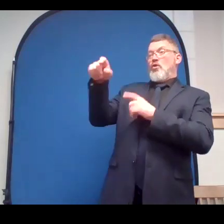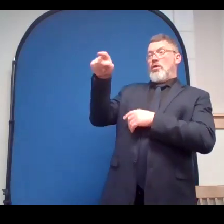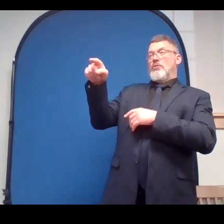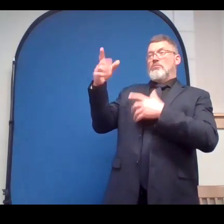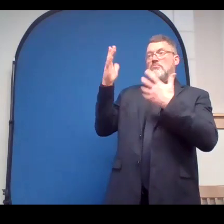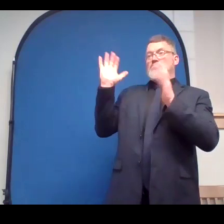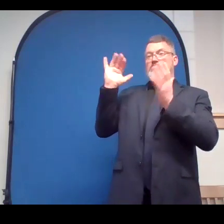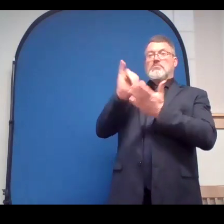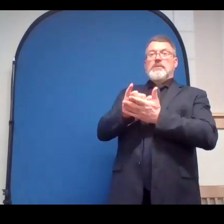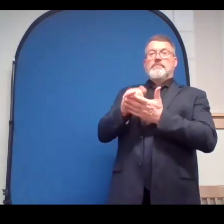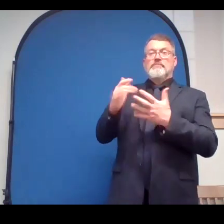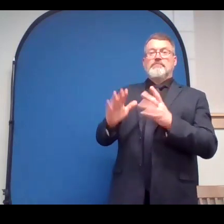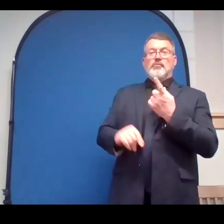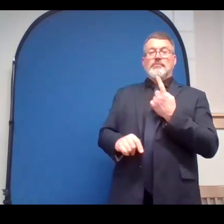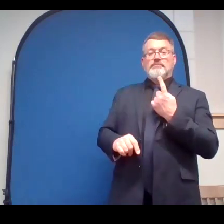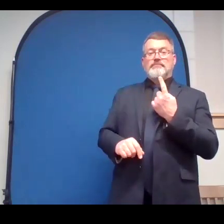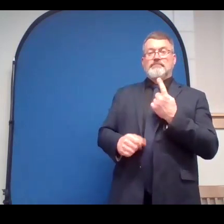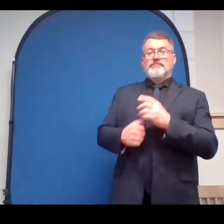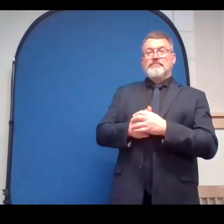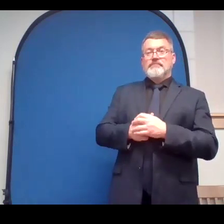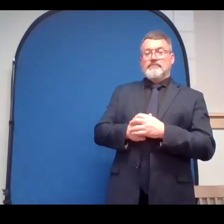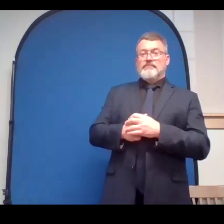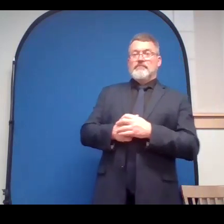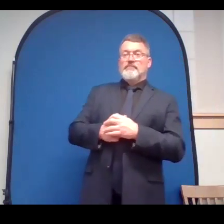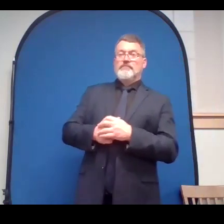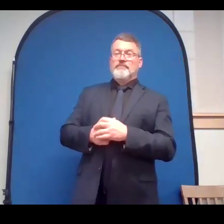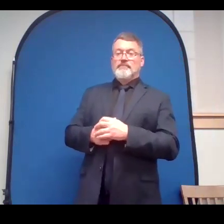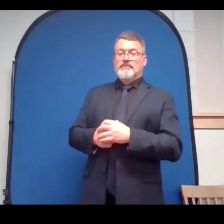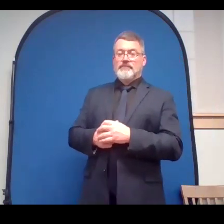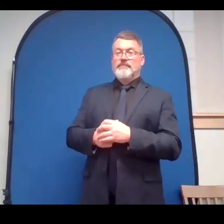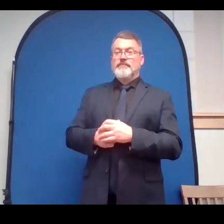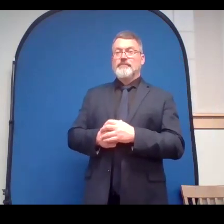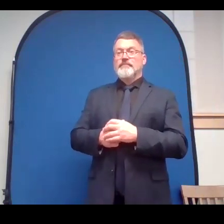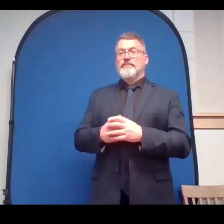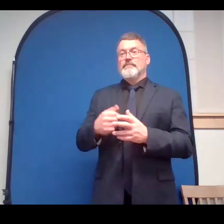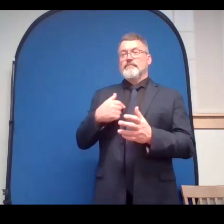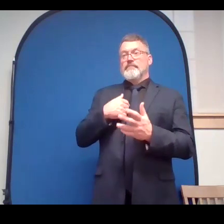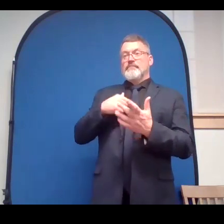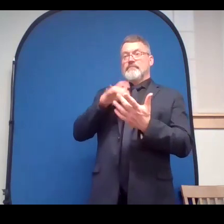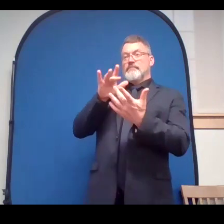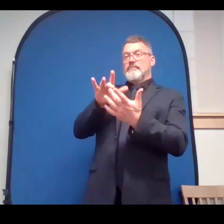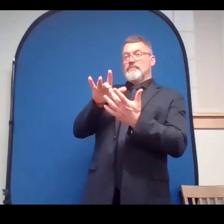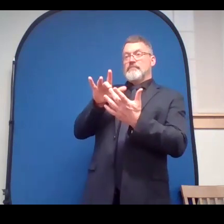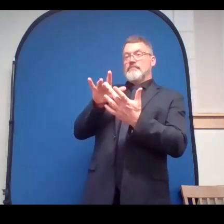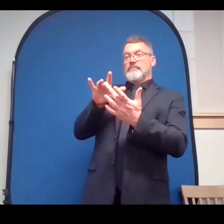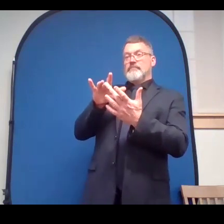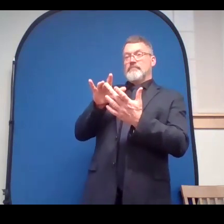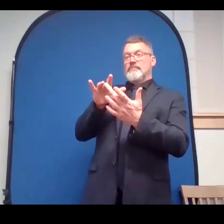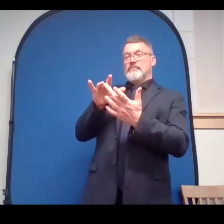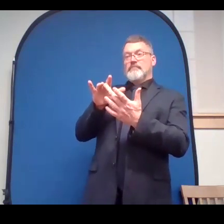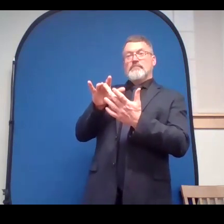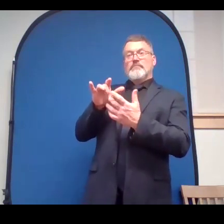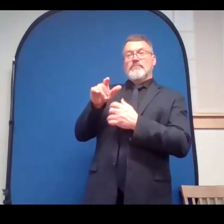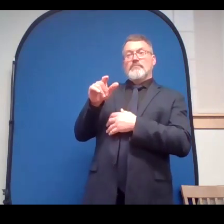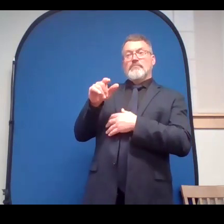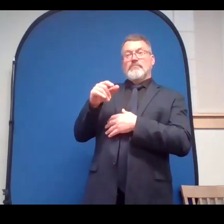alienated Sergeant Hodgson as well, so. And did that alienation of somebody that was his